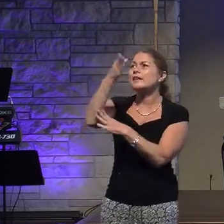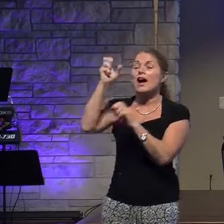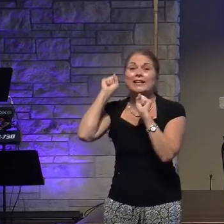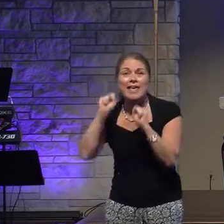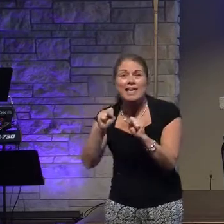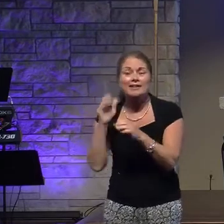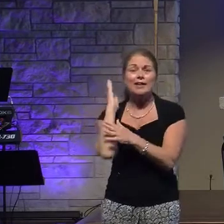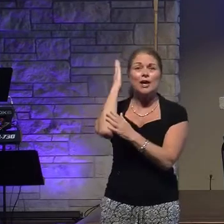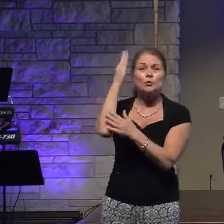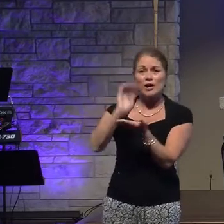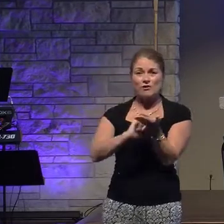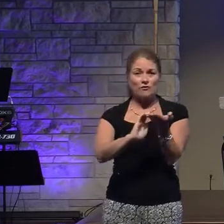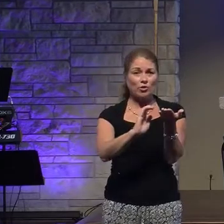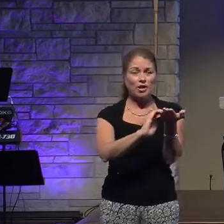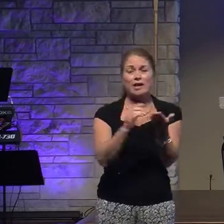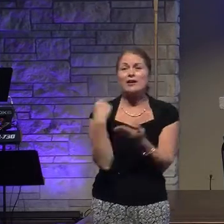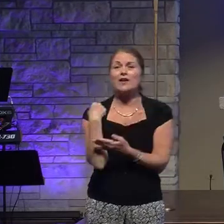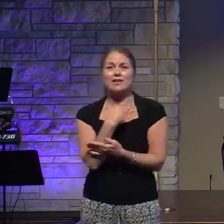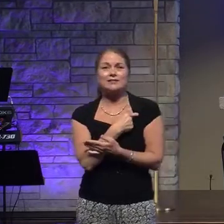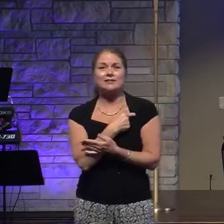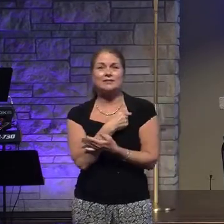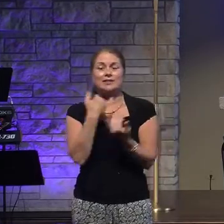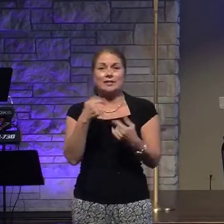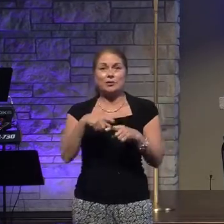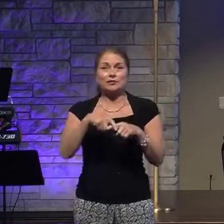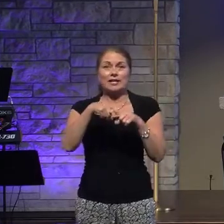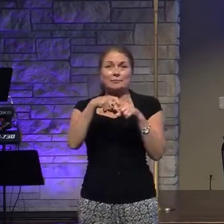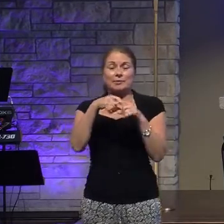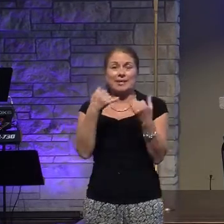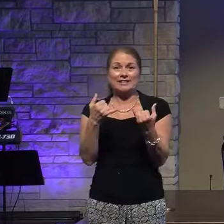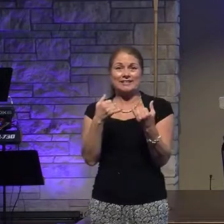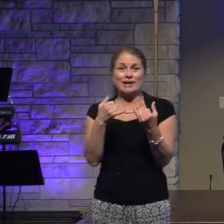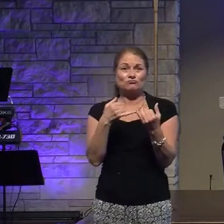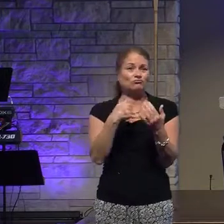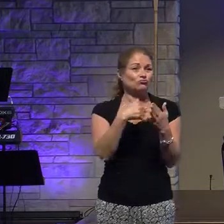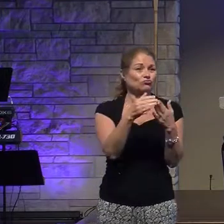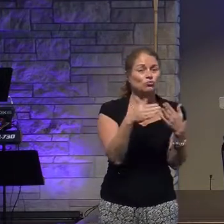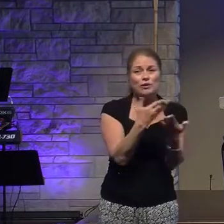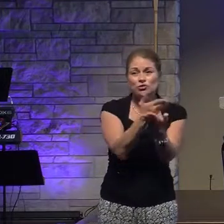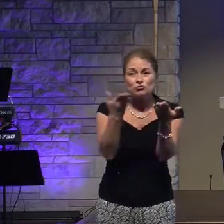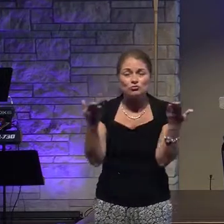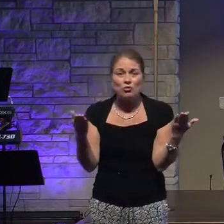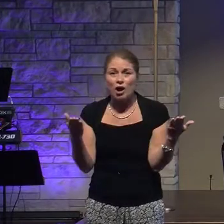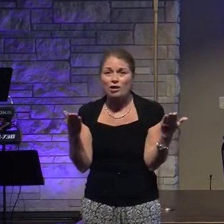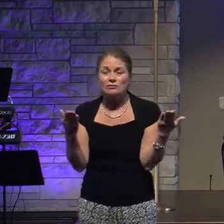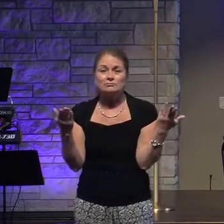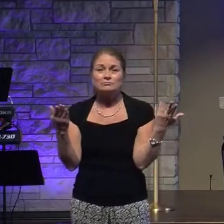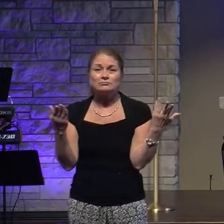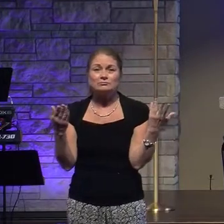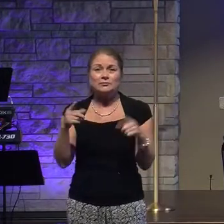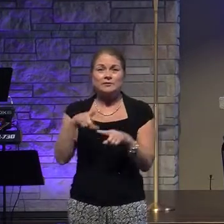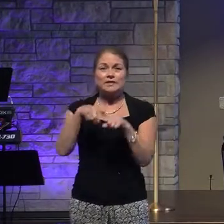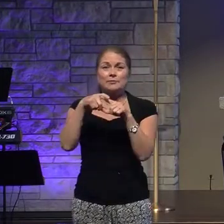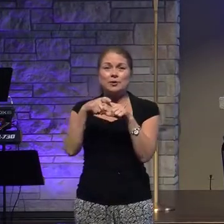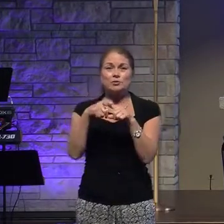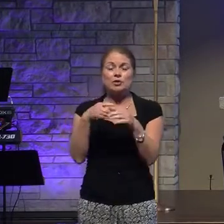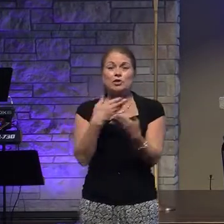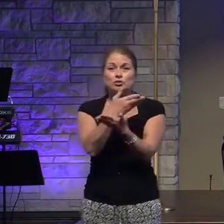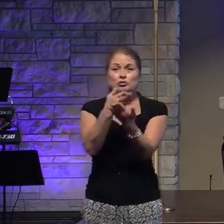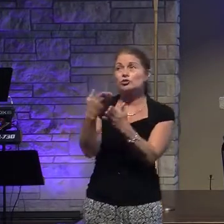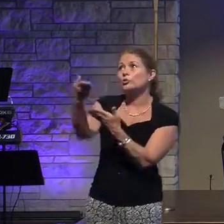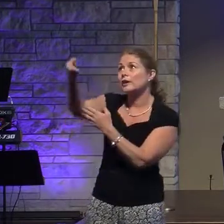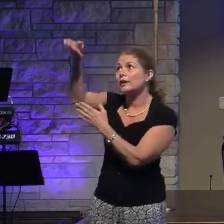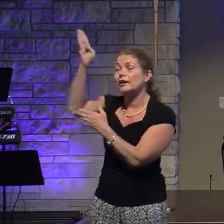will forgive us. Let's take a moment now, wherever you may be, however you may be watching this, let's take a moment, just you and